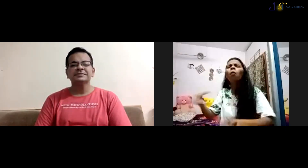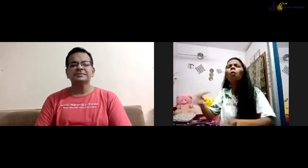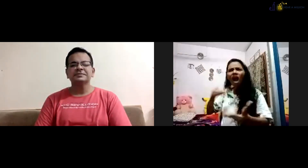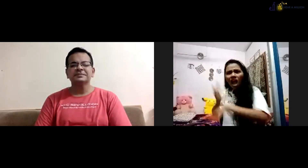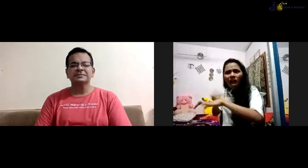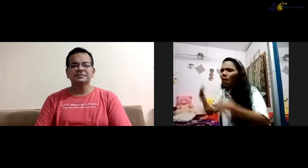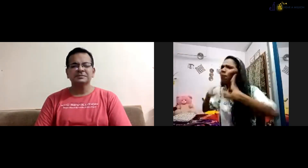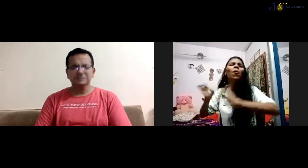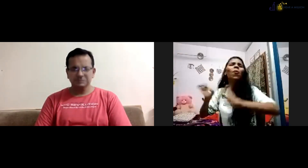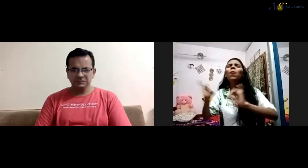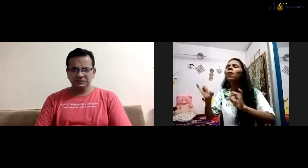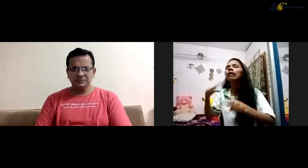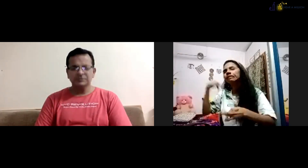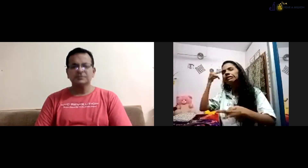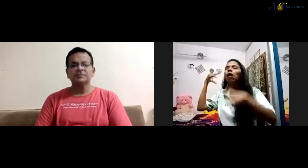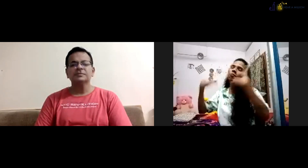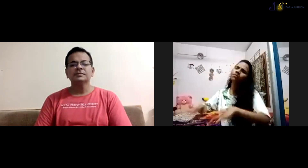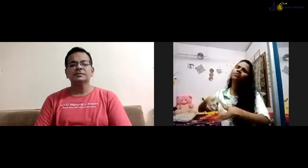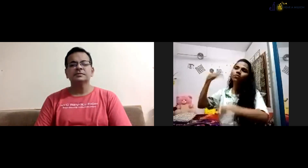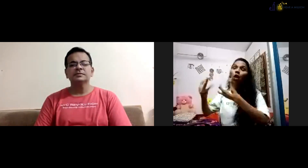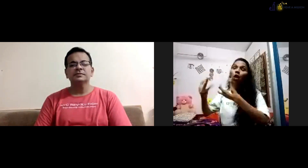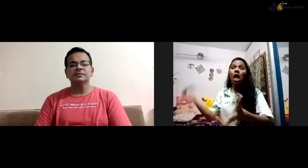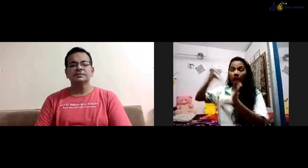thing. I was not facing any issue.